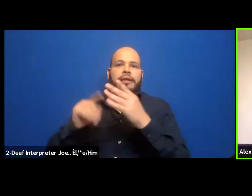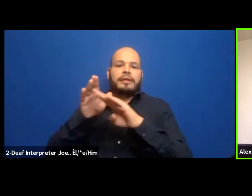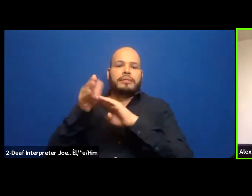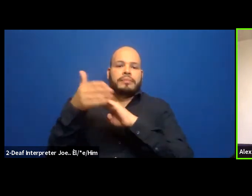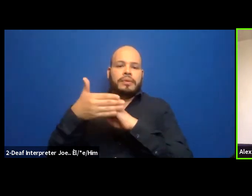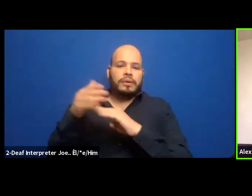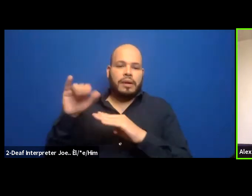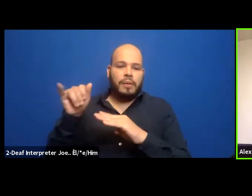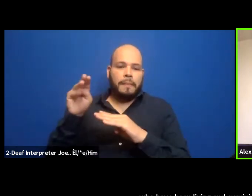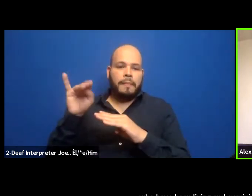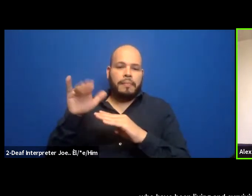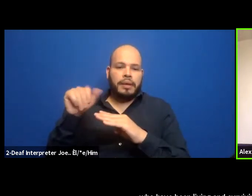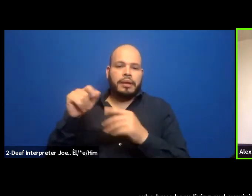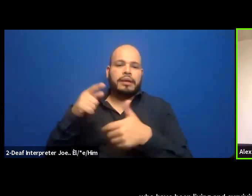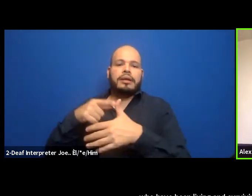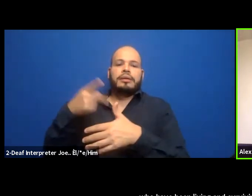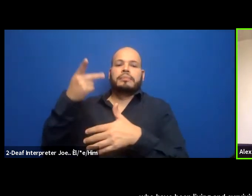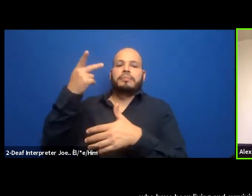Black and Brown people.